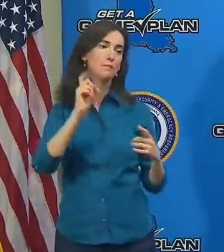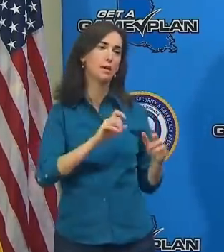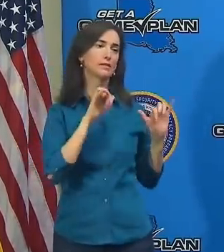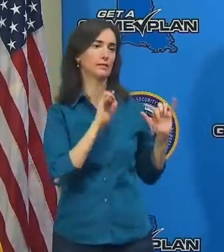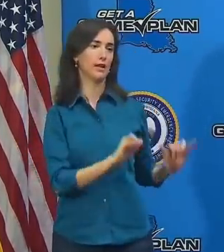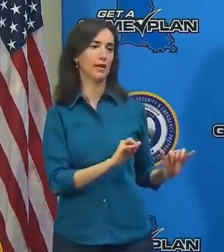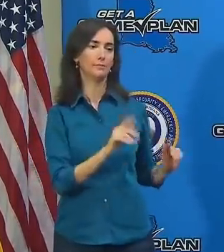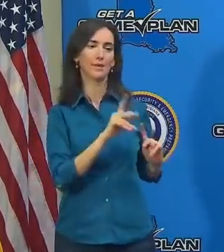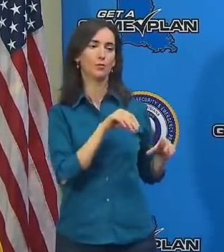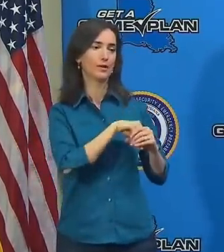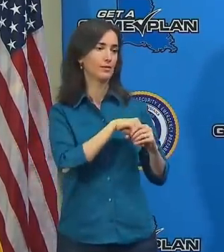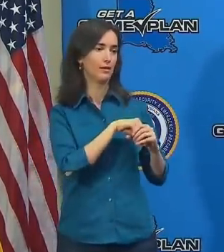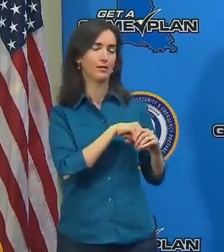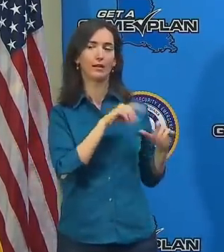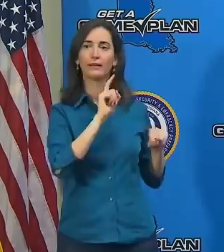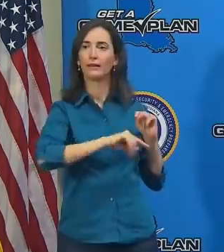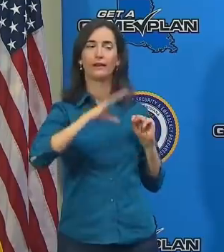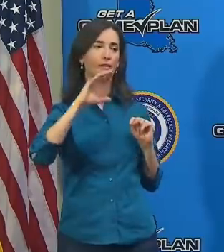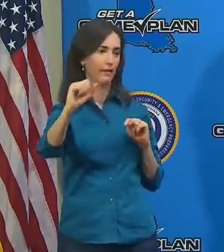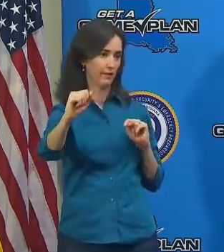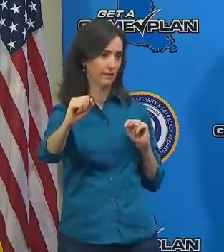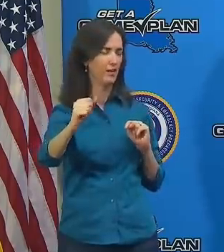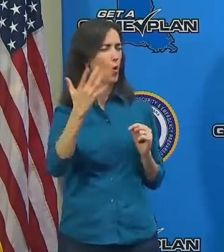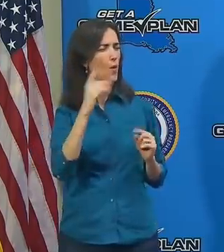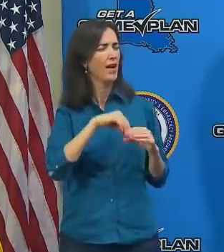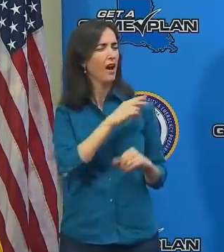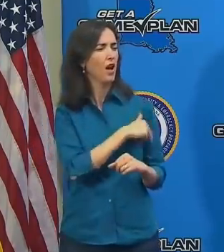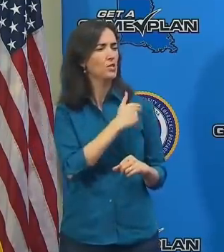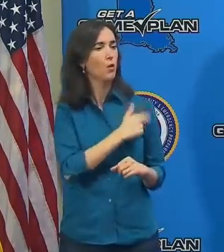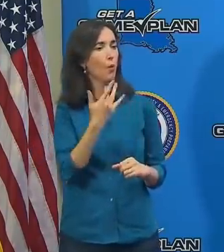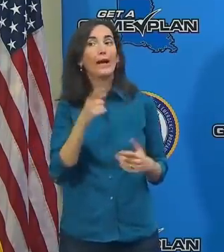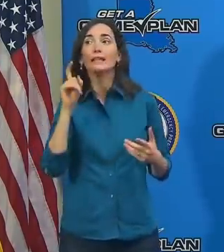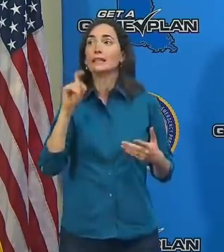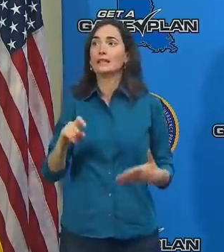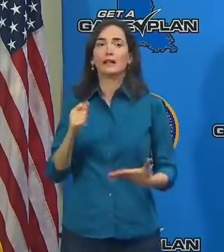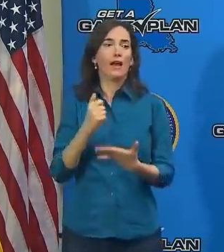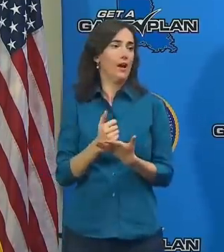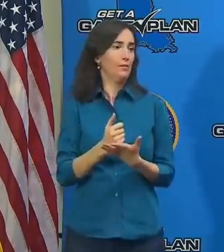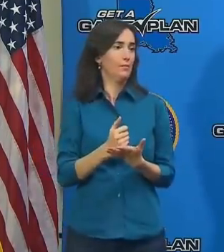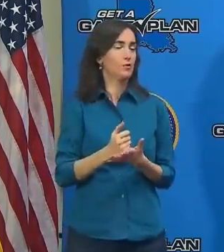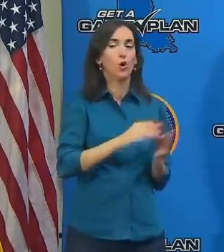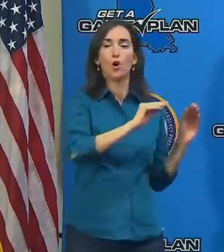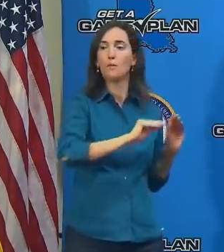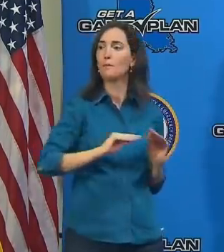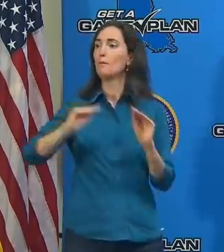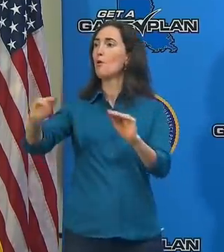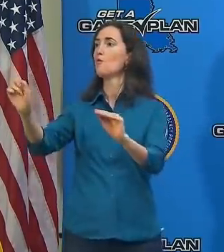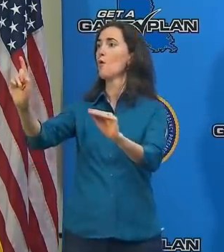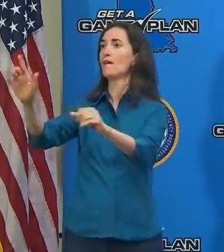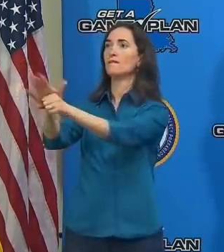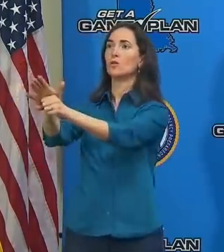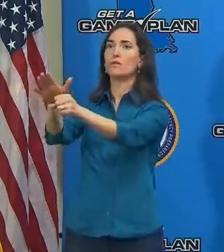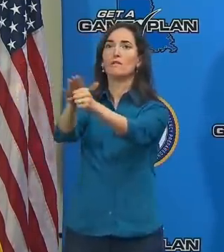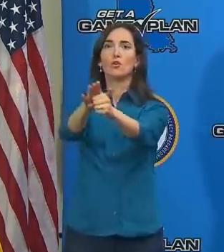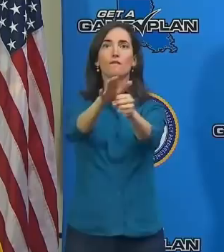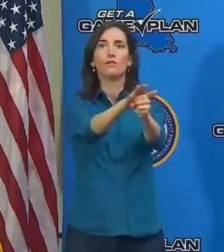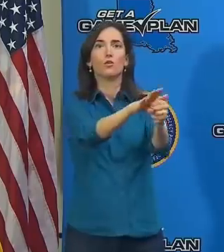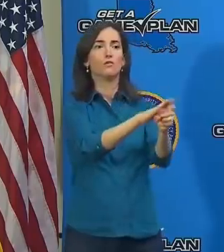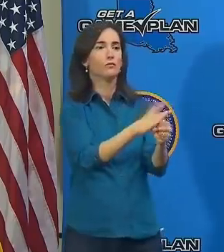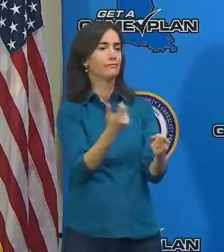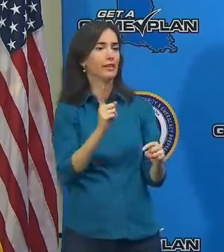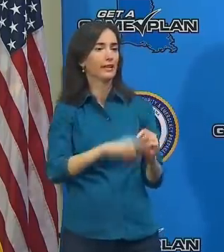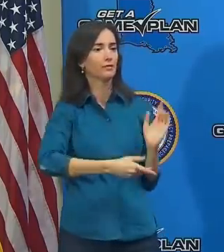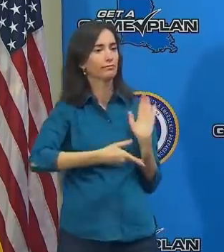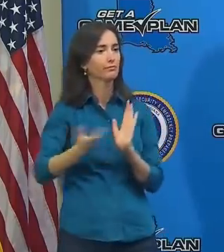individuals. They're in a hospital because they need that setting, and we don't have the capacity elsewhere. I mentioned